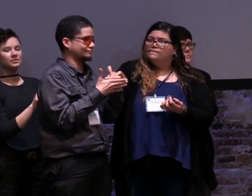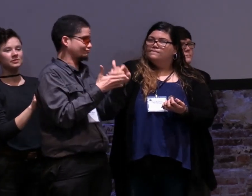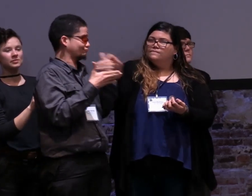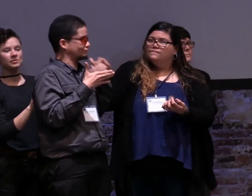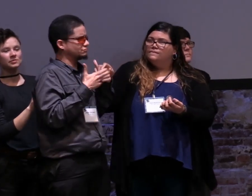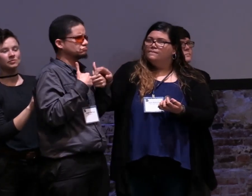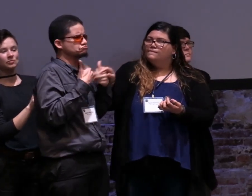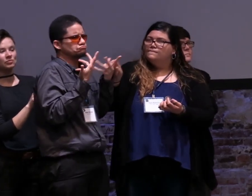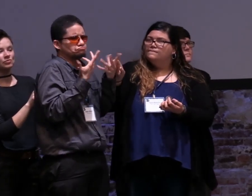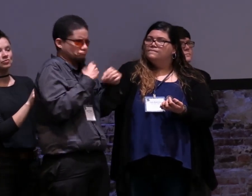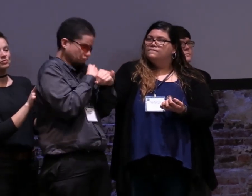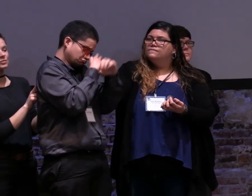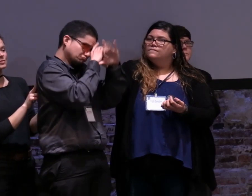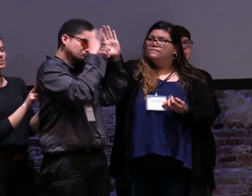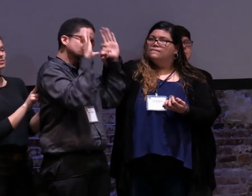meet.